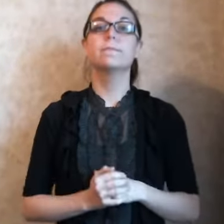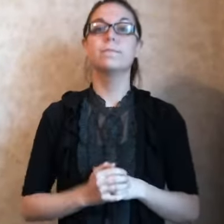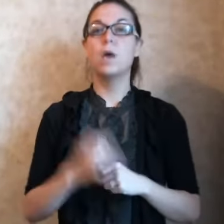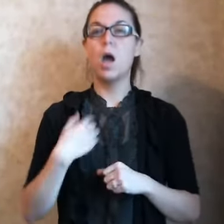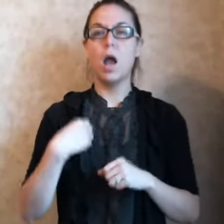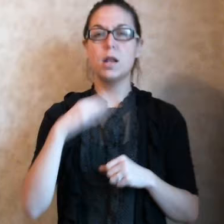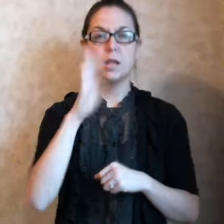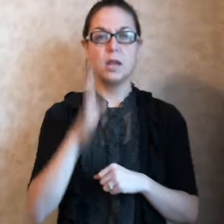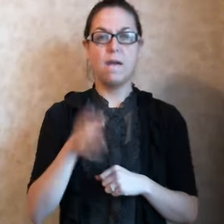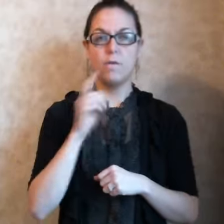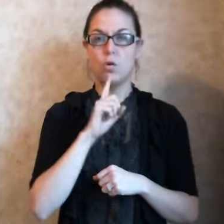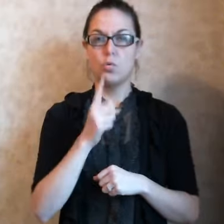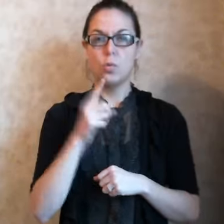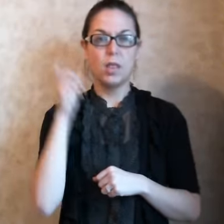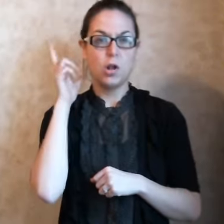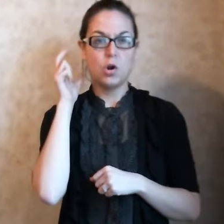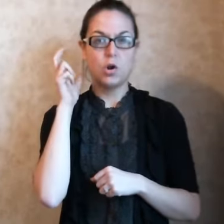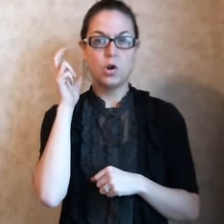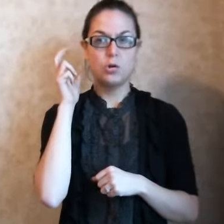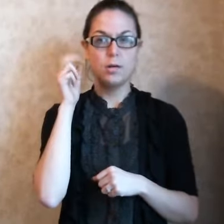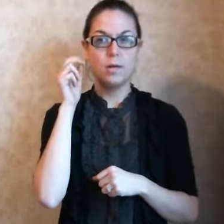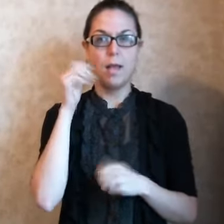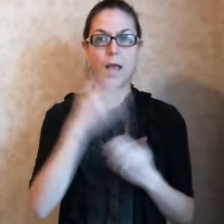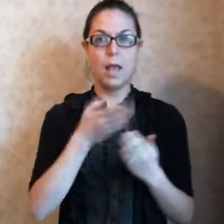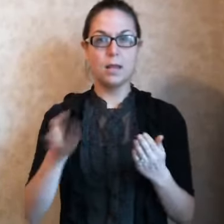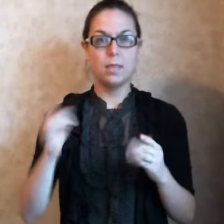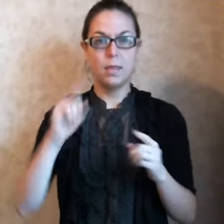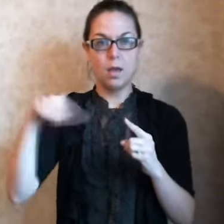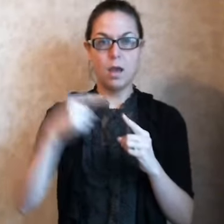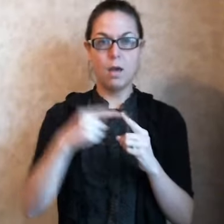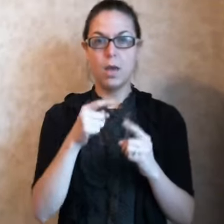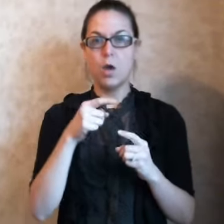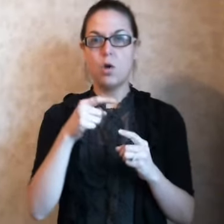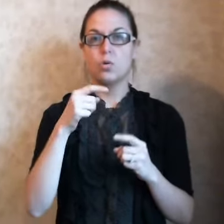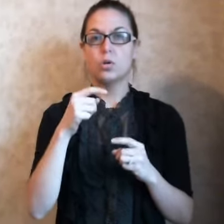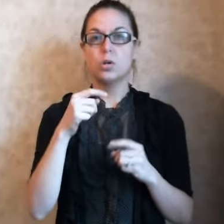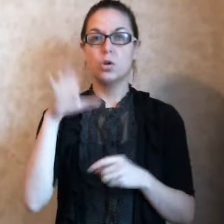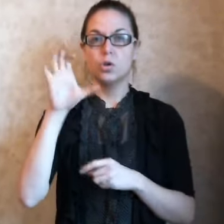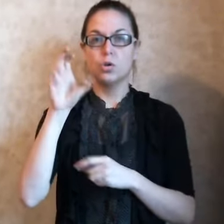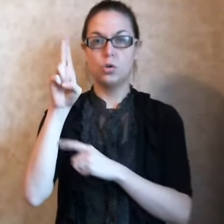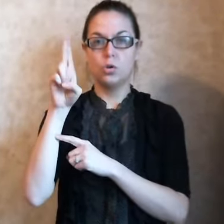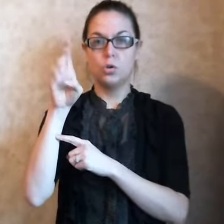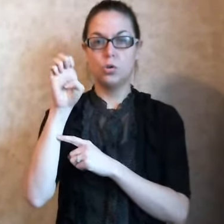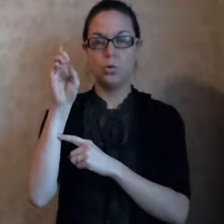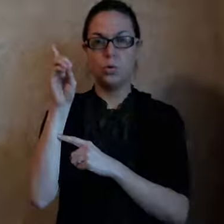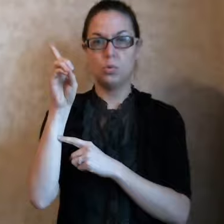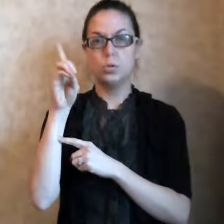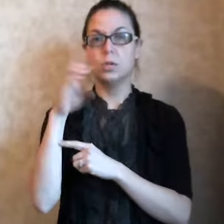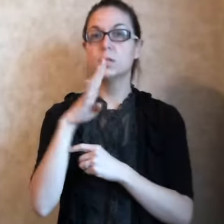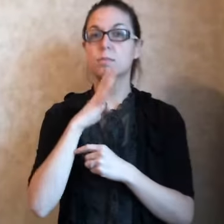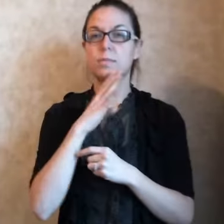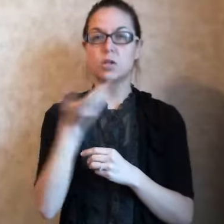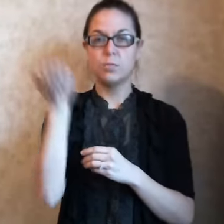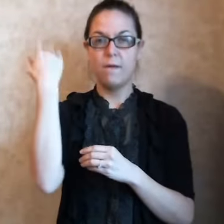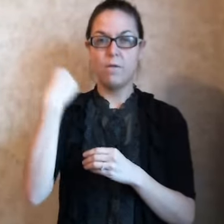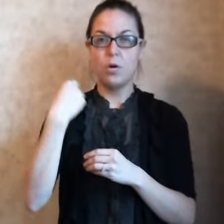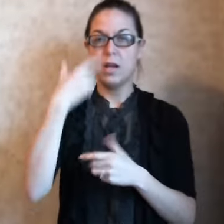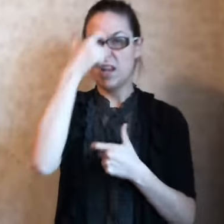really heard anything about cued speech before, so it was very interesting to say the least. First of all,